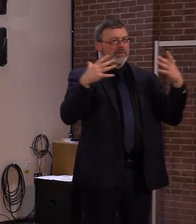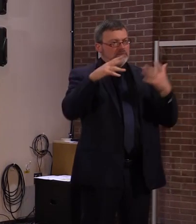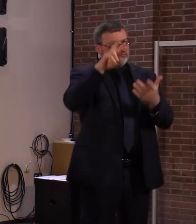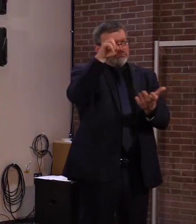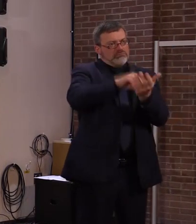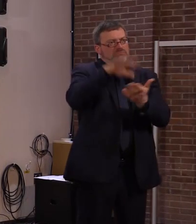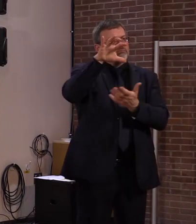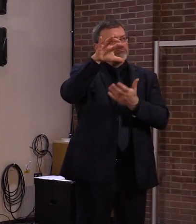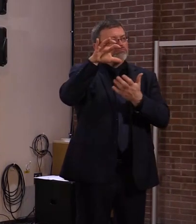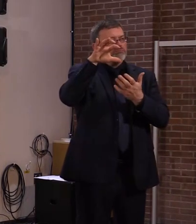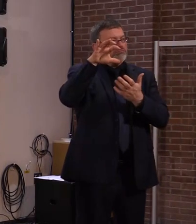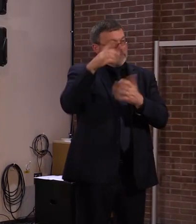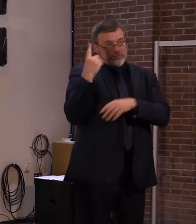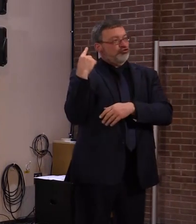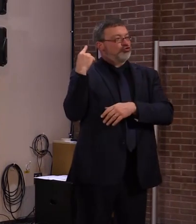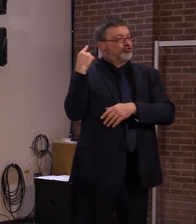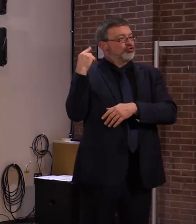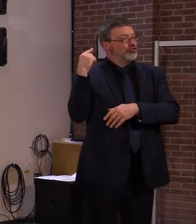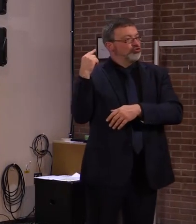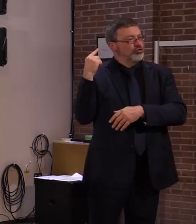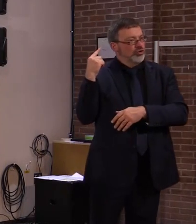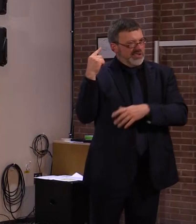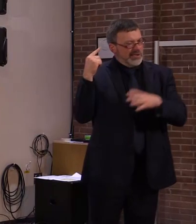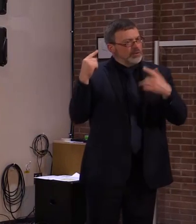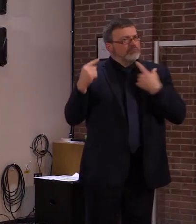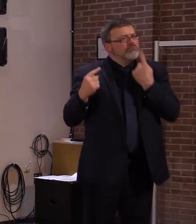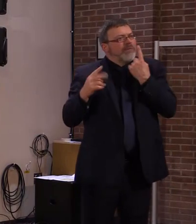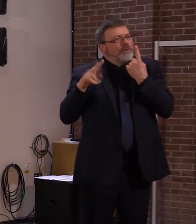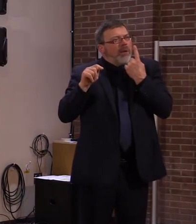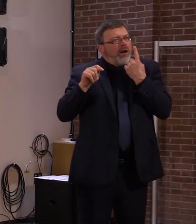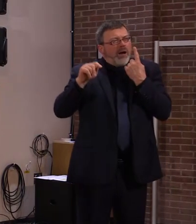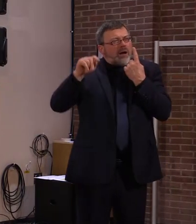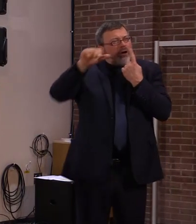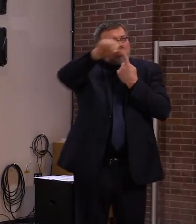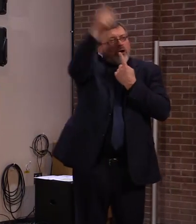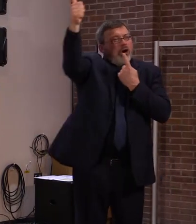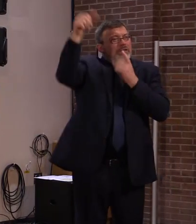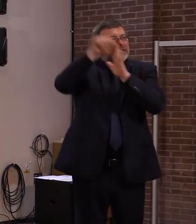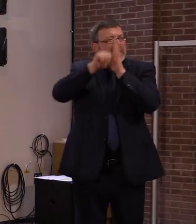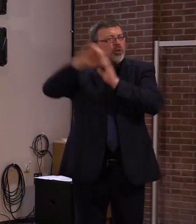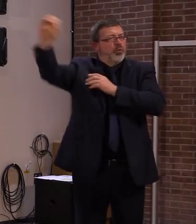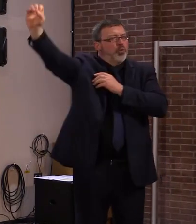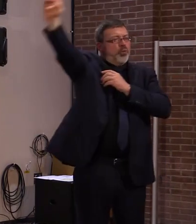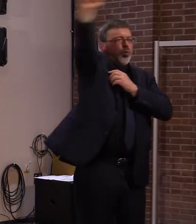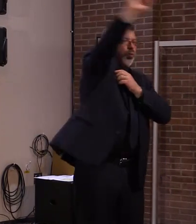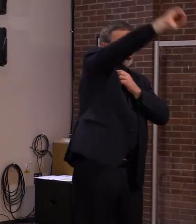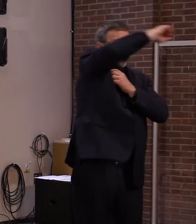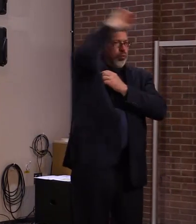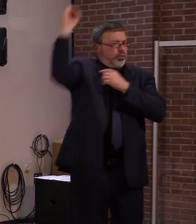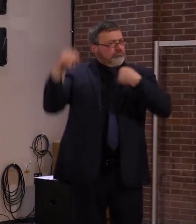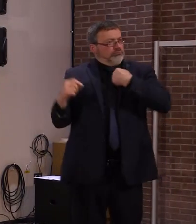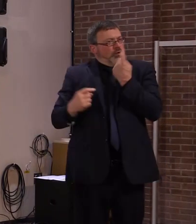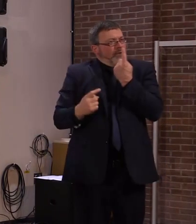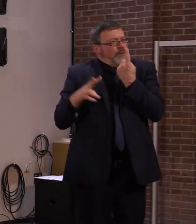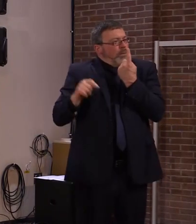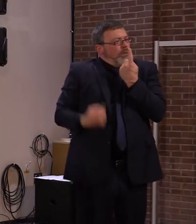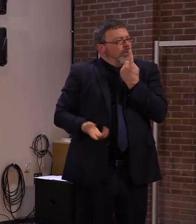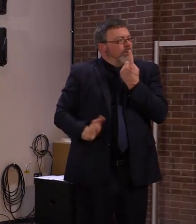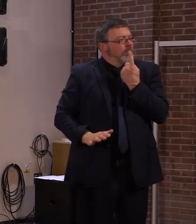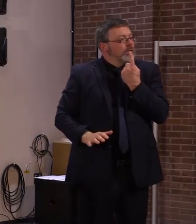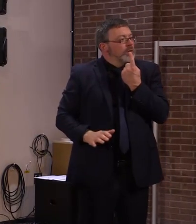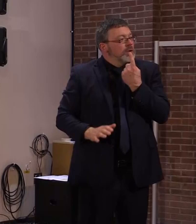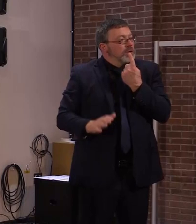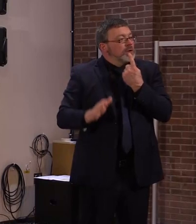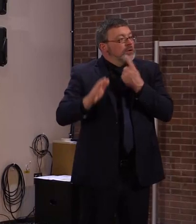No other state in the nation did that. There are a few cities that did it, but nobody extended it the way that we